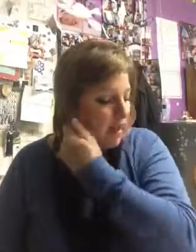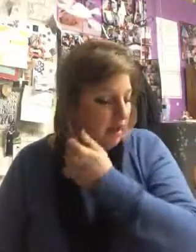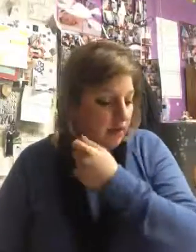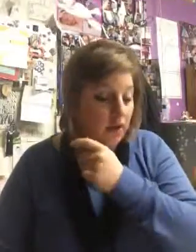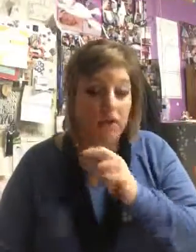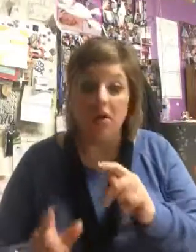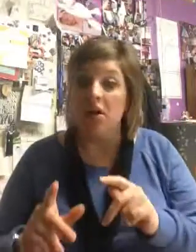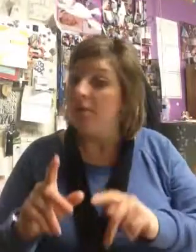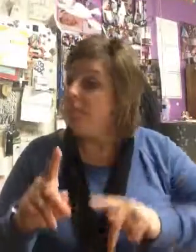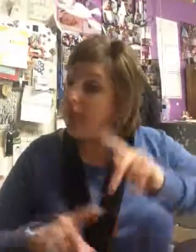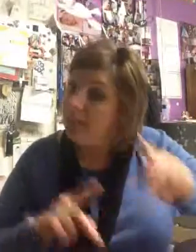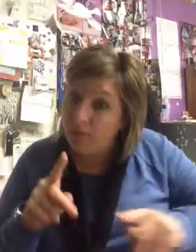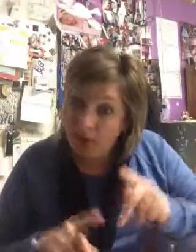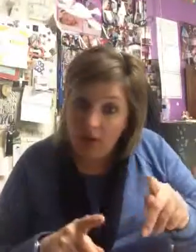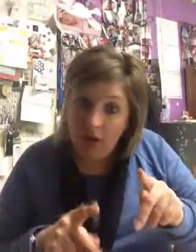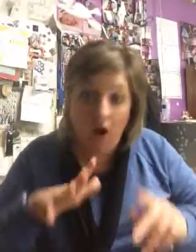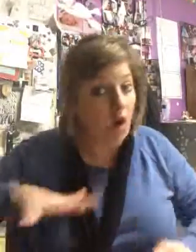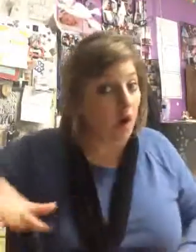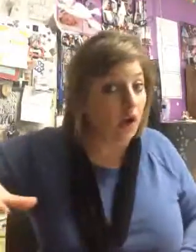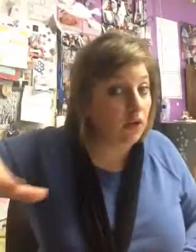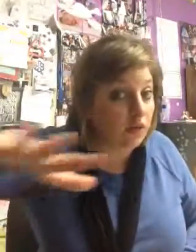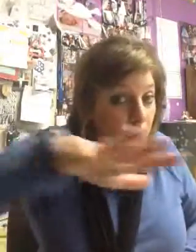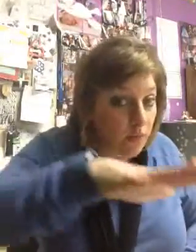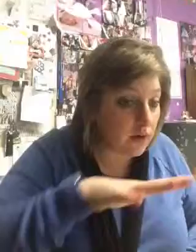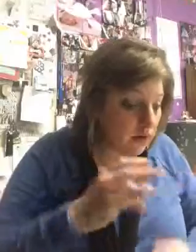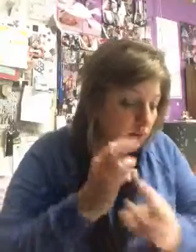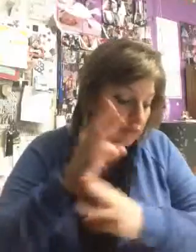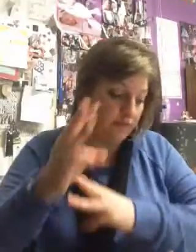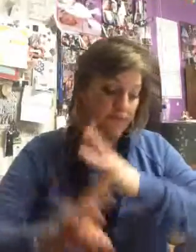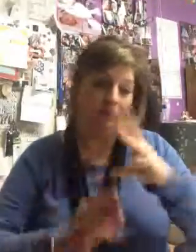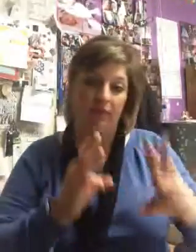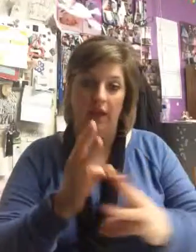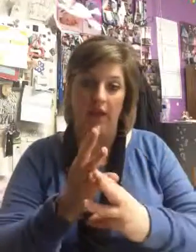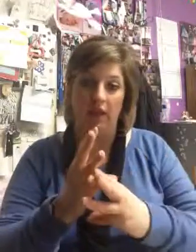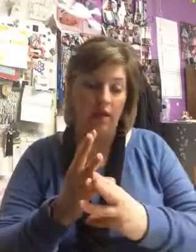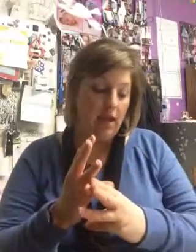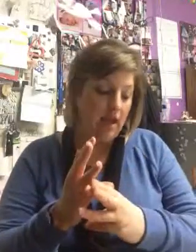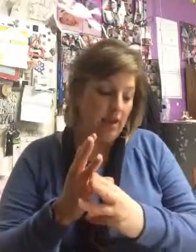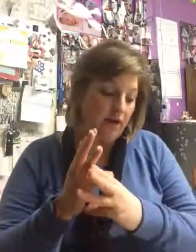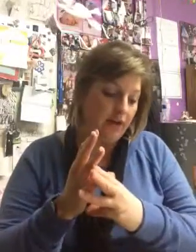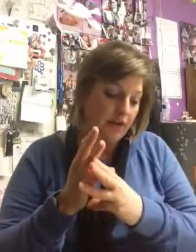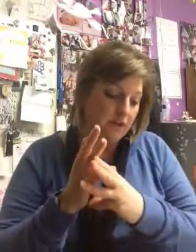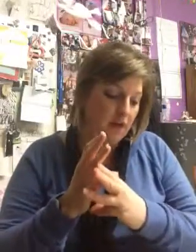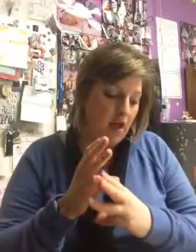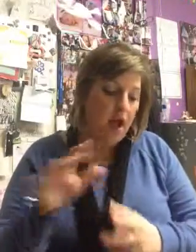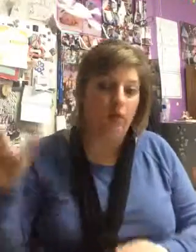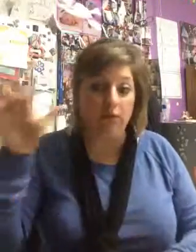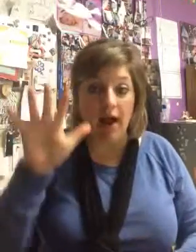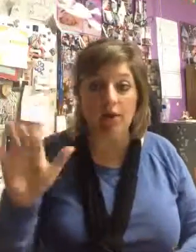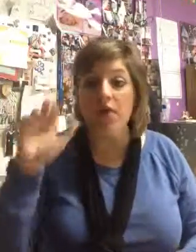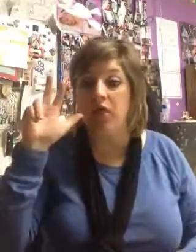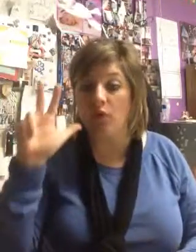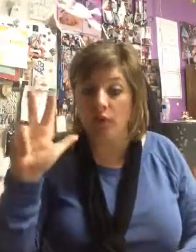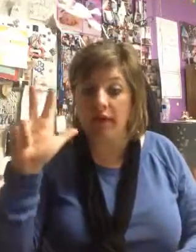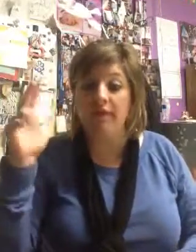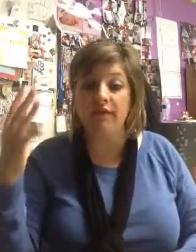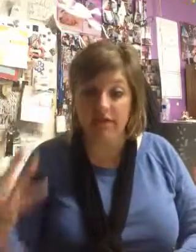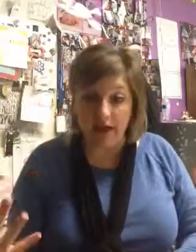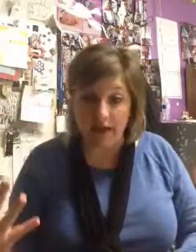say people all over the world, okay, and now here comes around